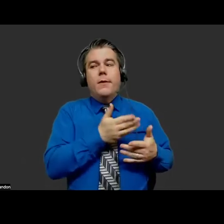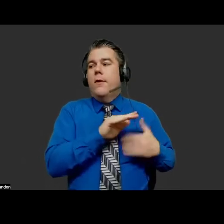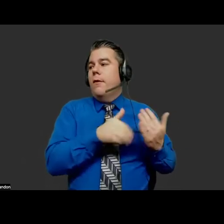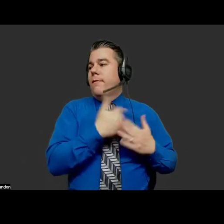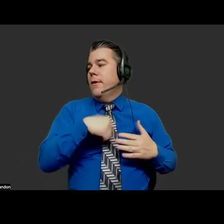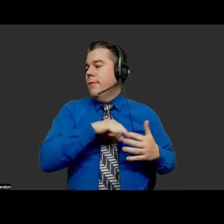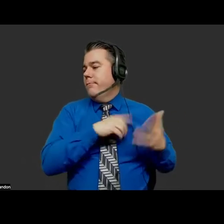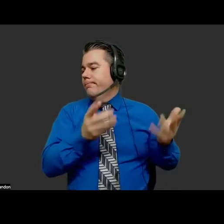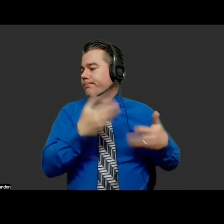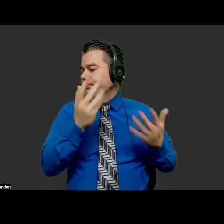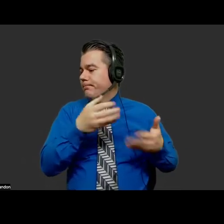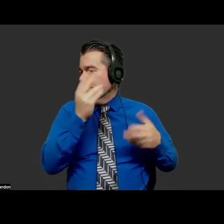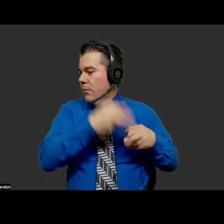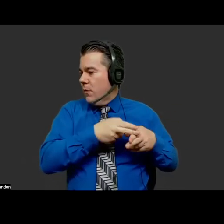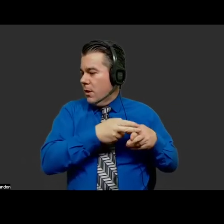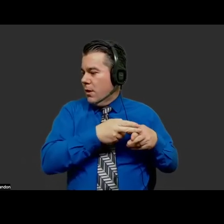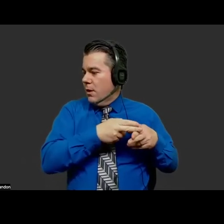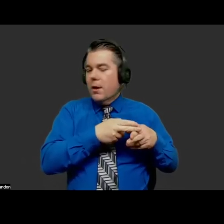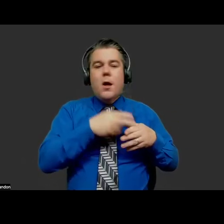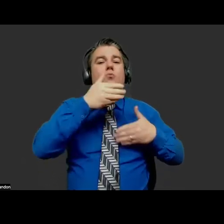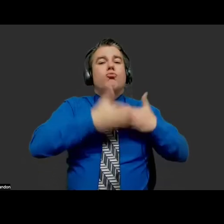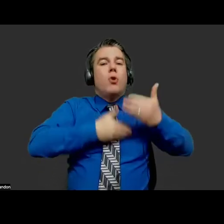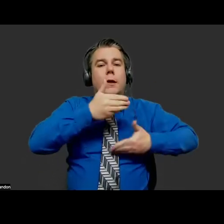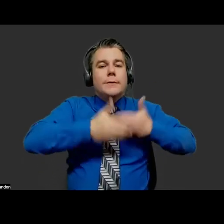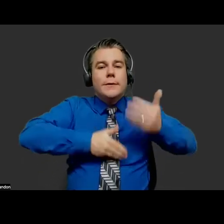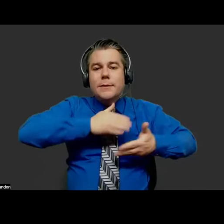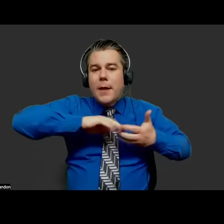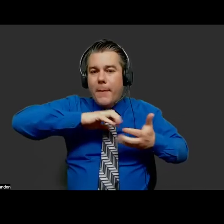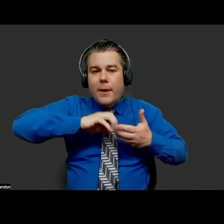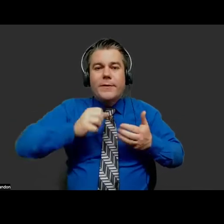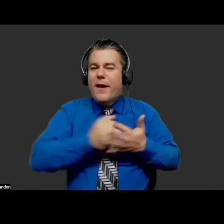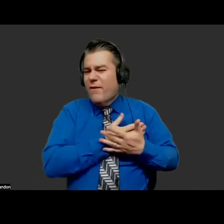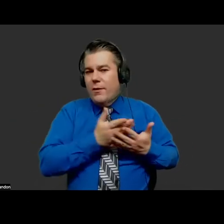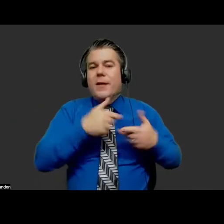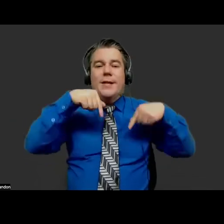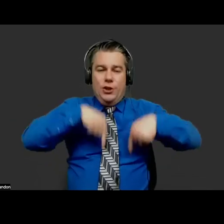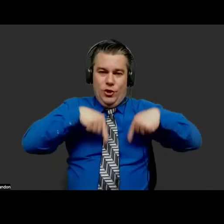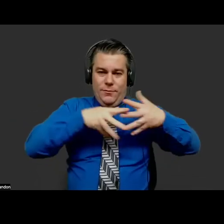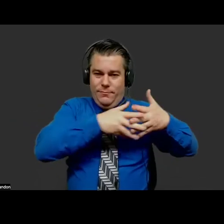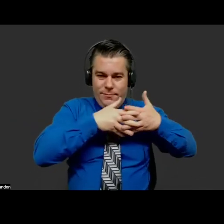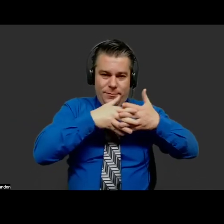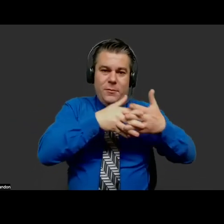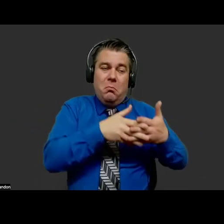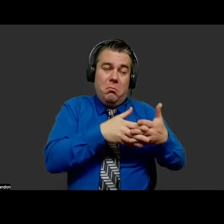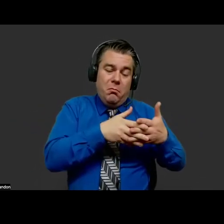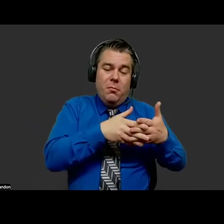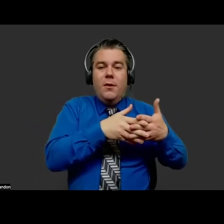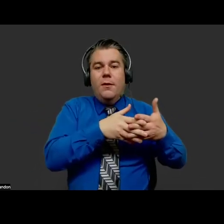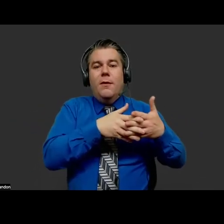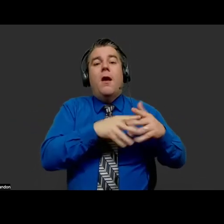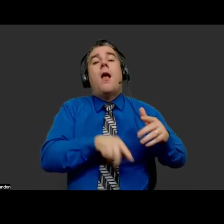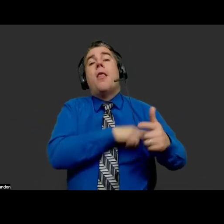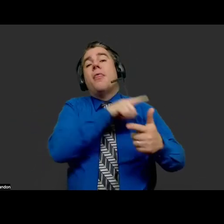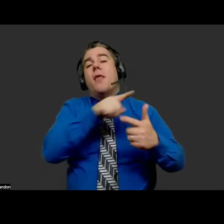my goodness, what is it called? Processing plants, everything, all of it's here. And so then they have